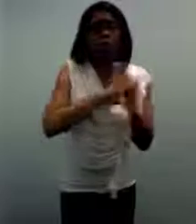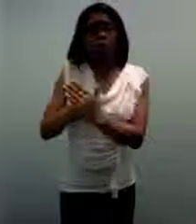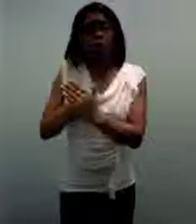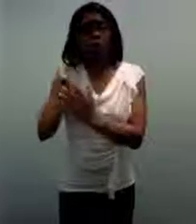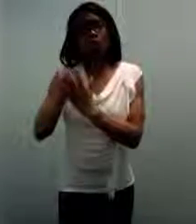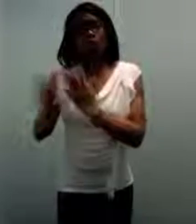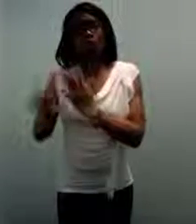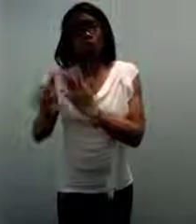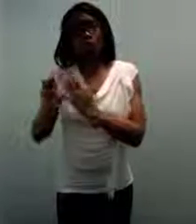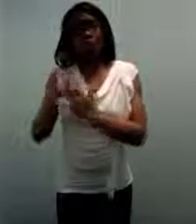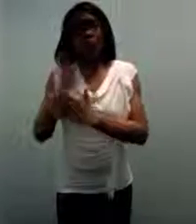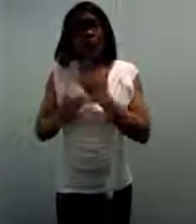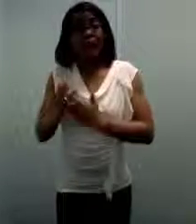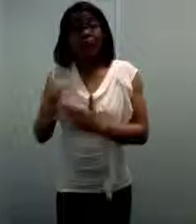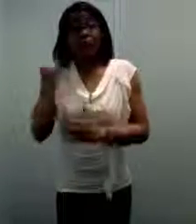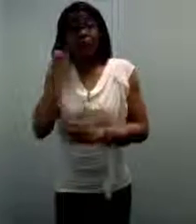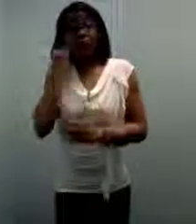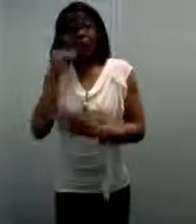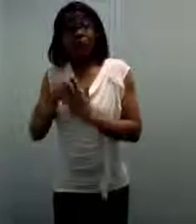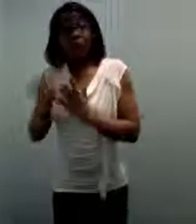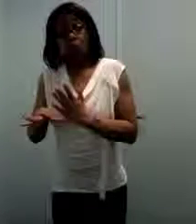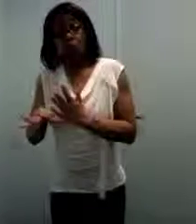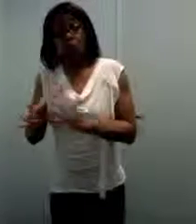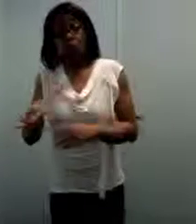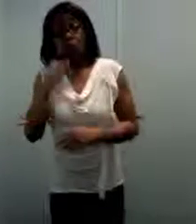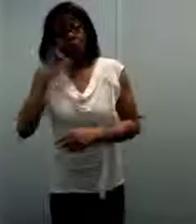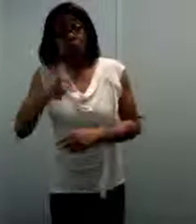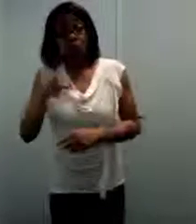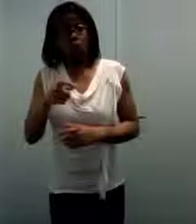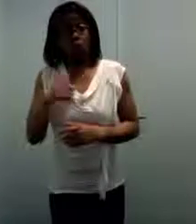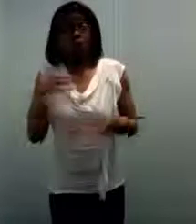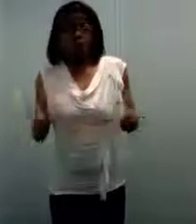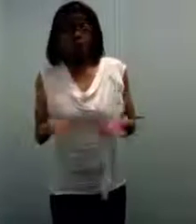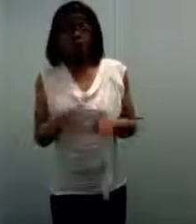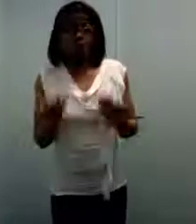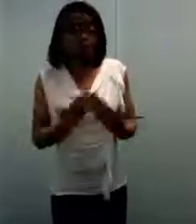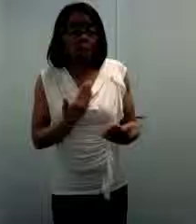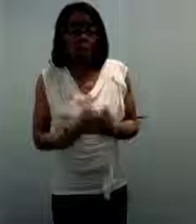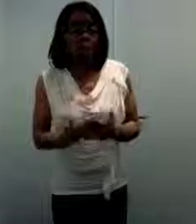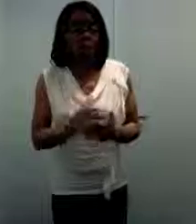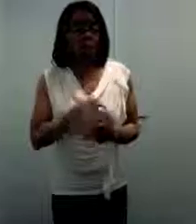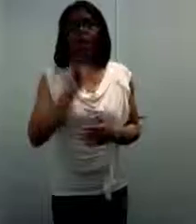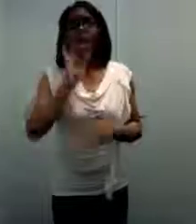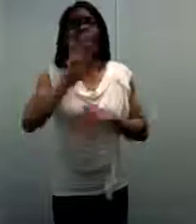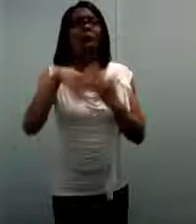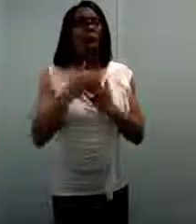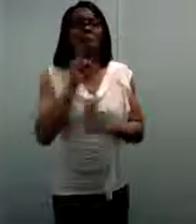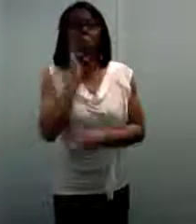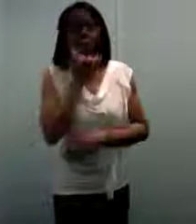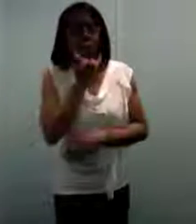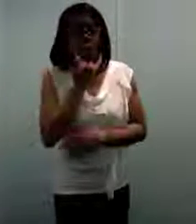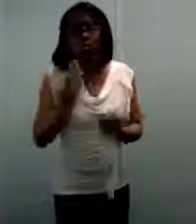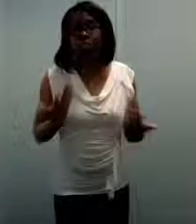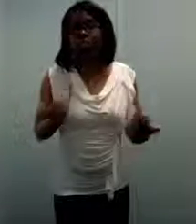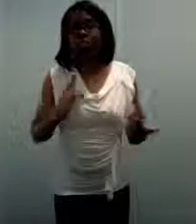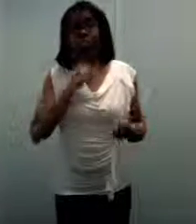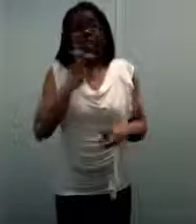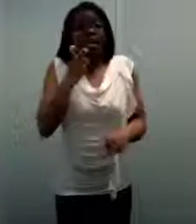anyway? All backwards. Let me show you that you can also make problems harder to calculate.